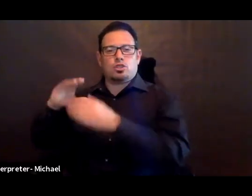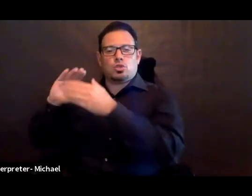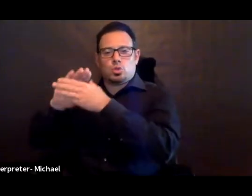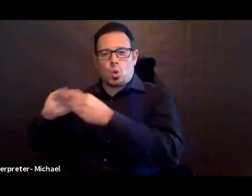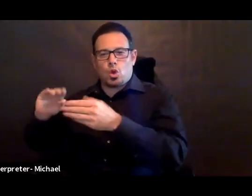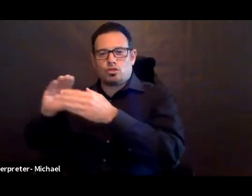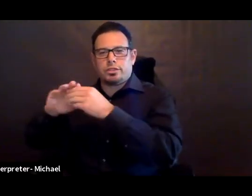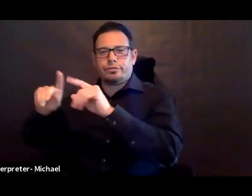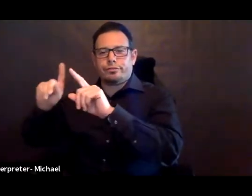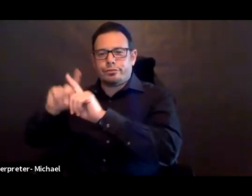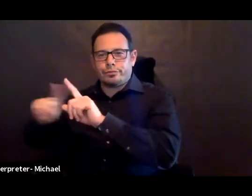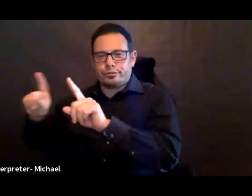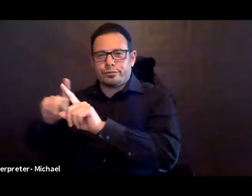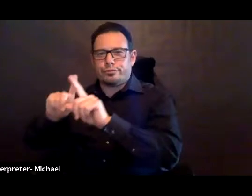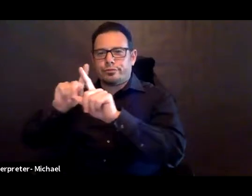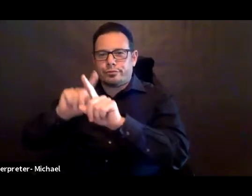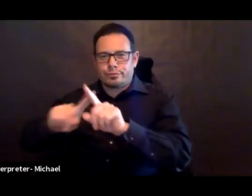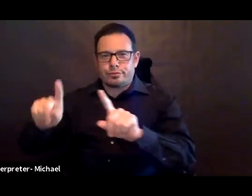heard that there might be